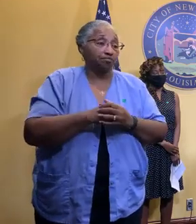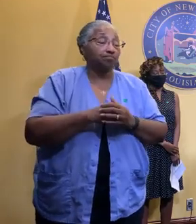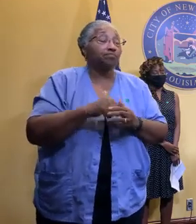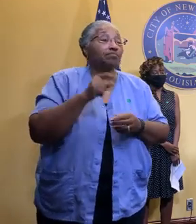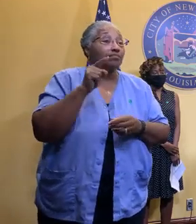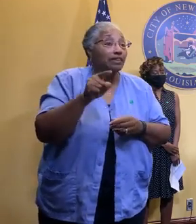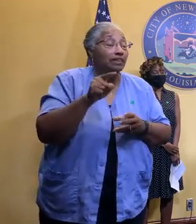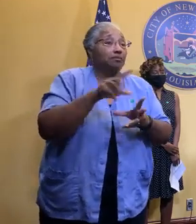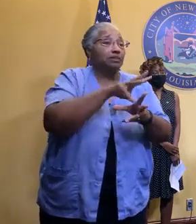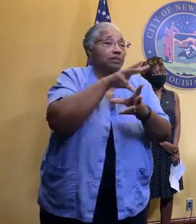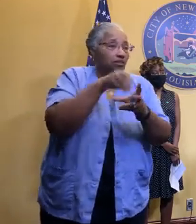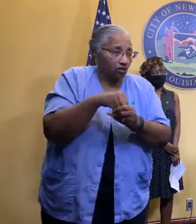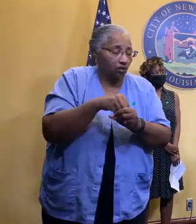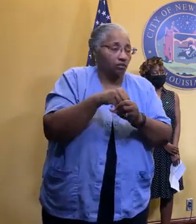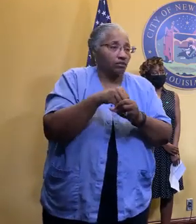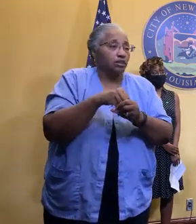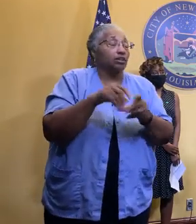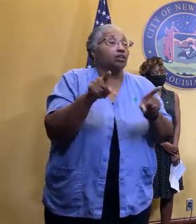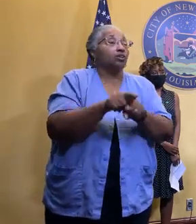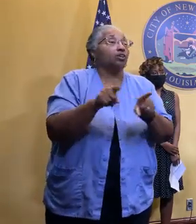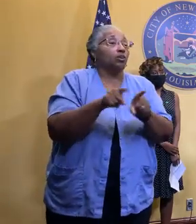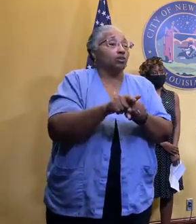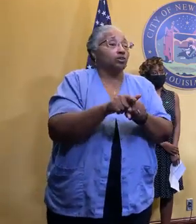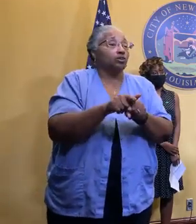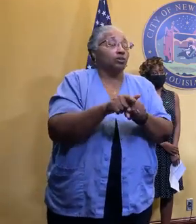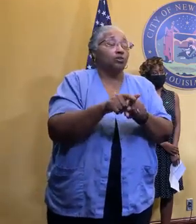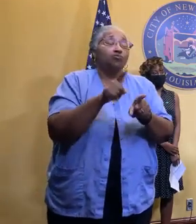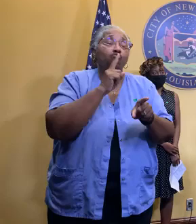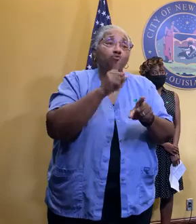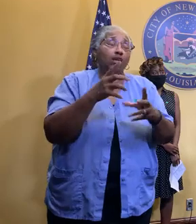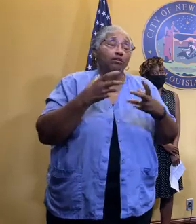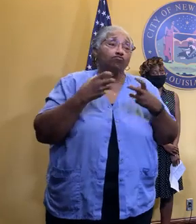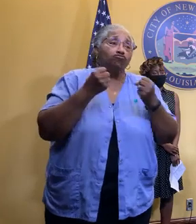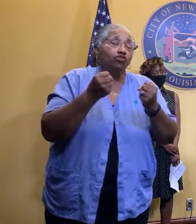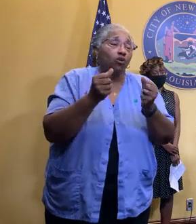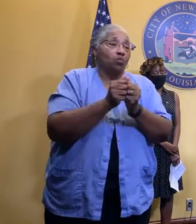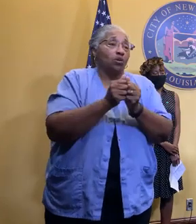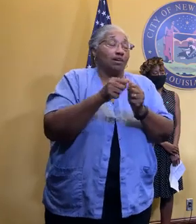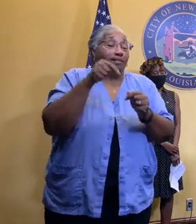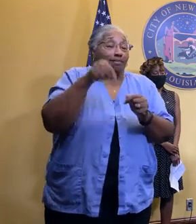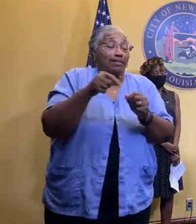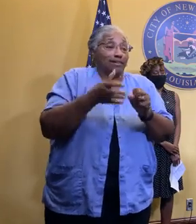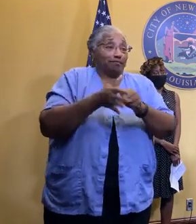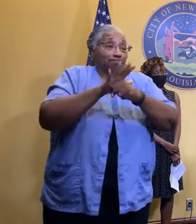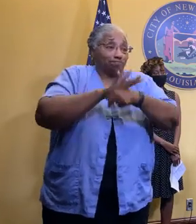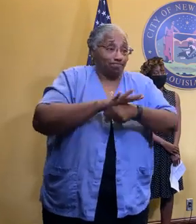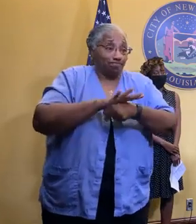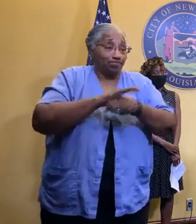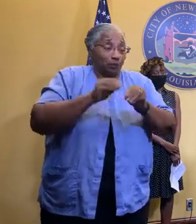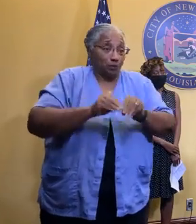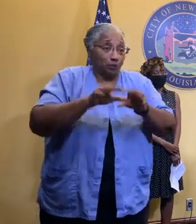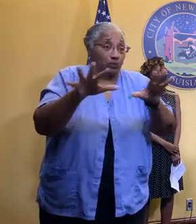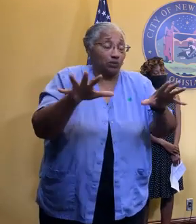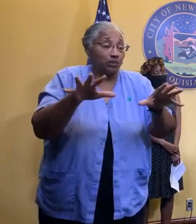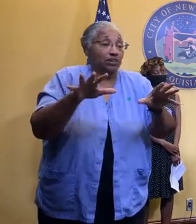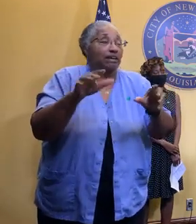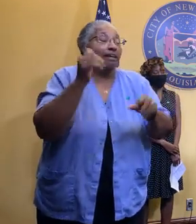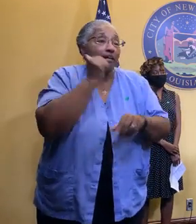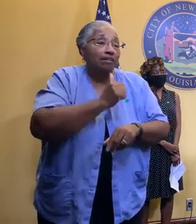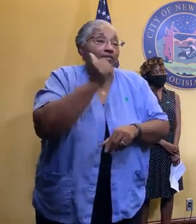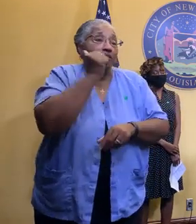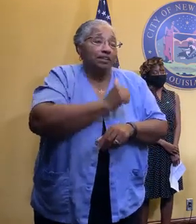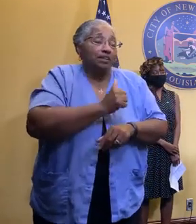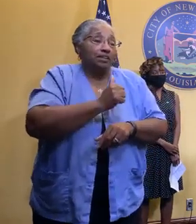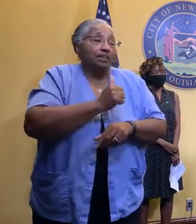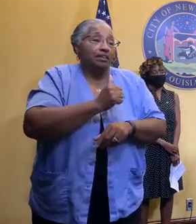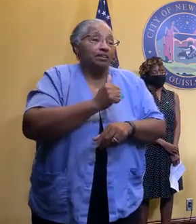there unwavering in this pandemic that we've been going through, on the front line every single day,